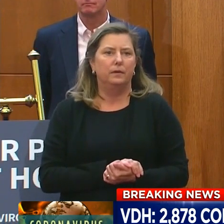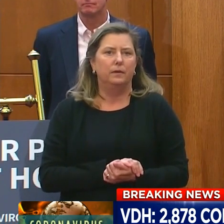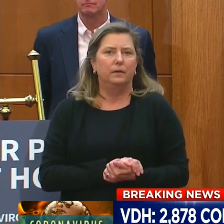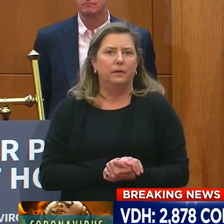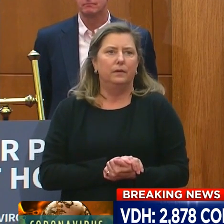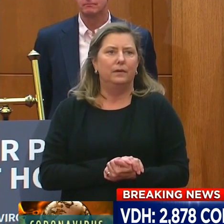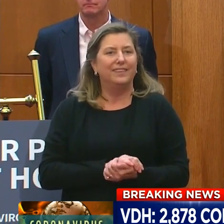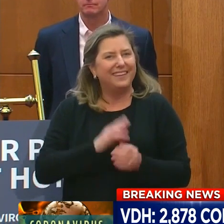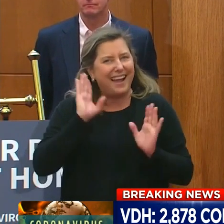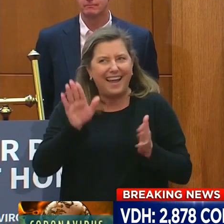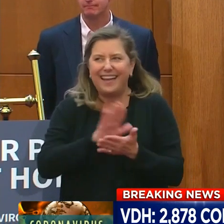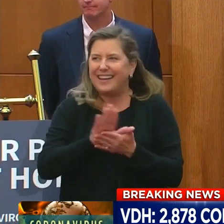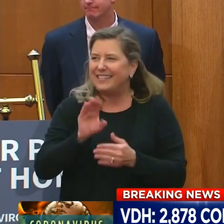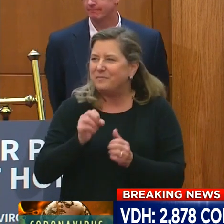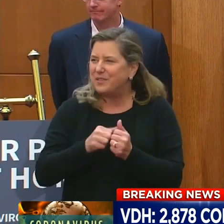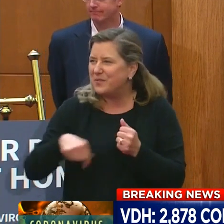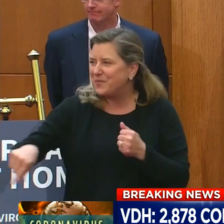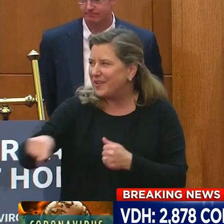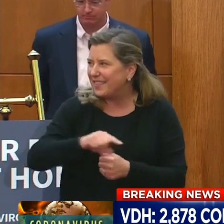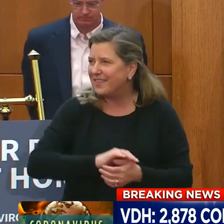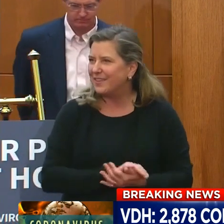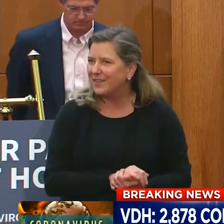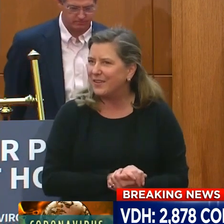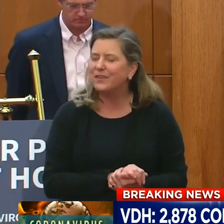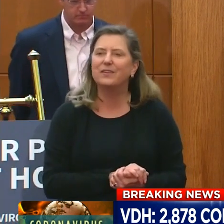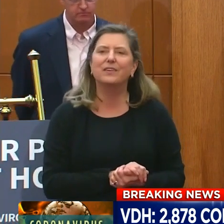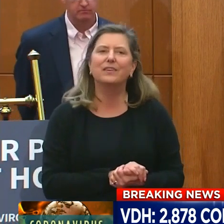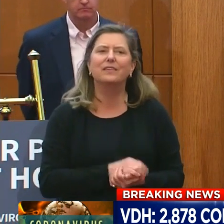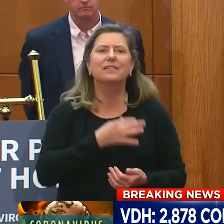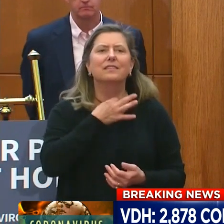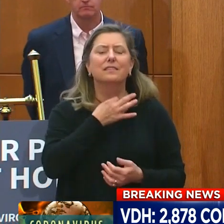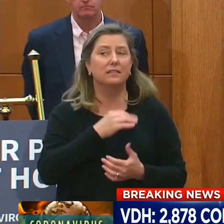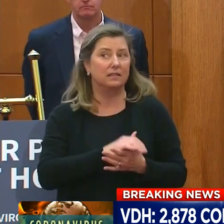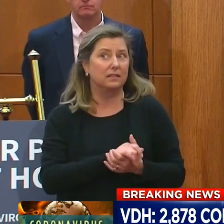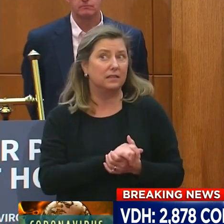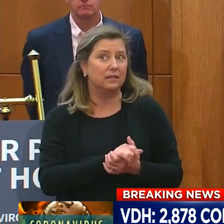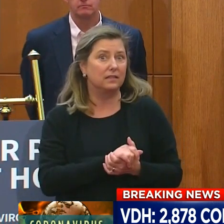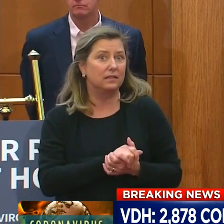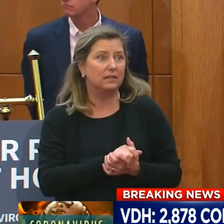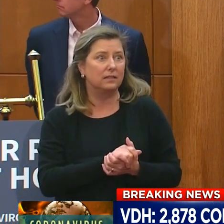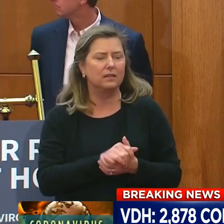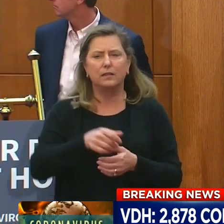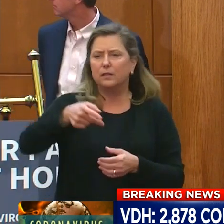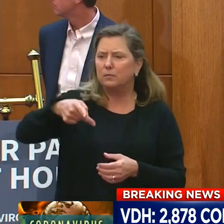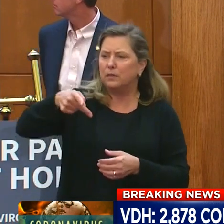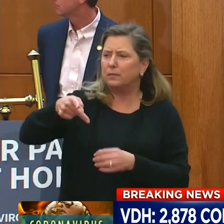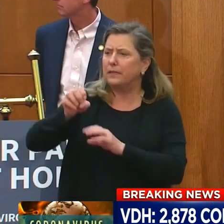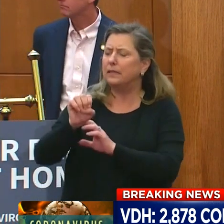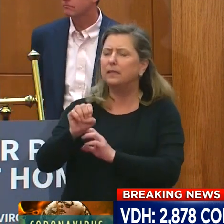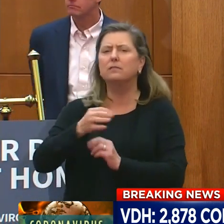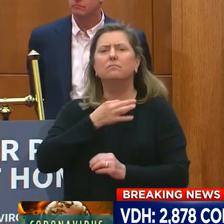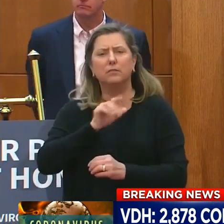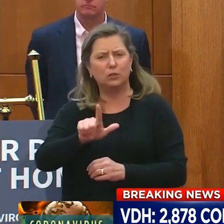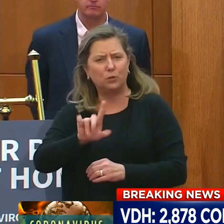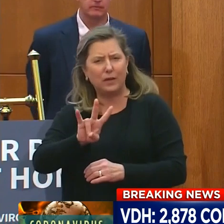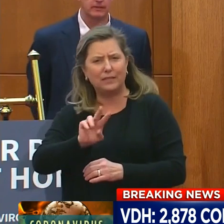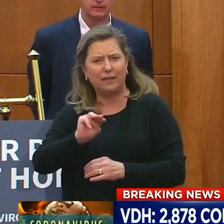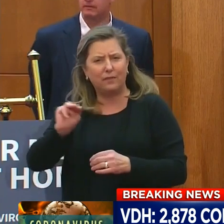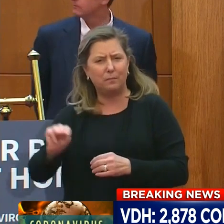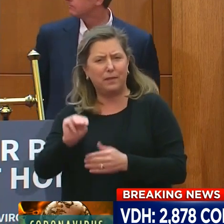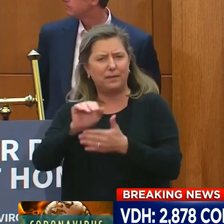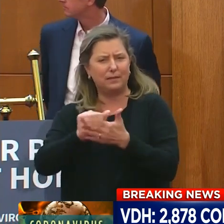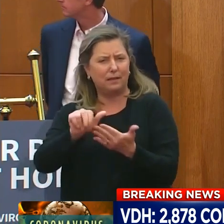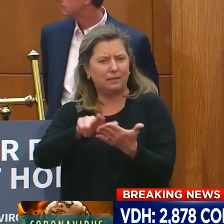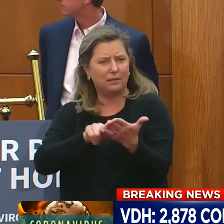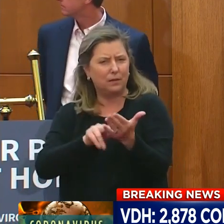Hi, it's good to be with you. I wanted to know about PPE. If you could please explain a little more about the $27 million contract with the